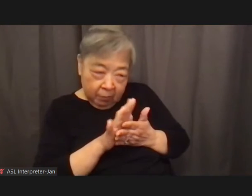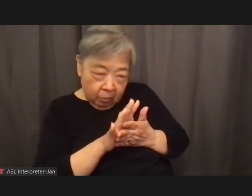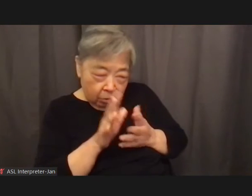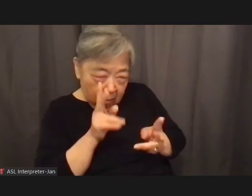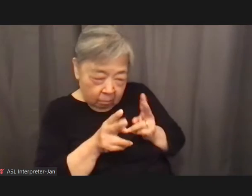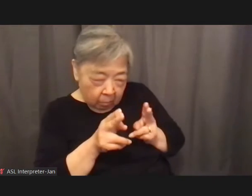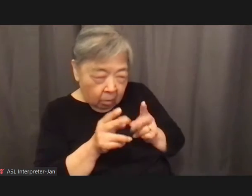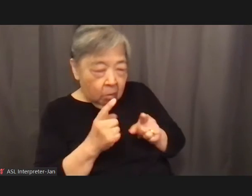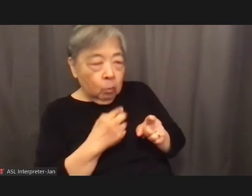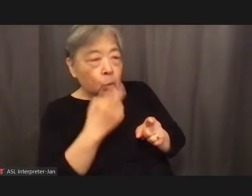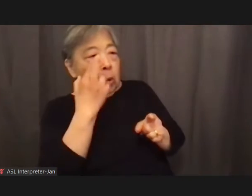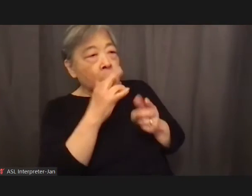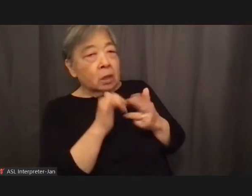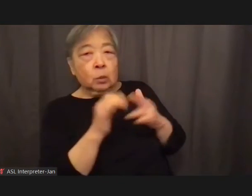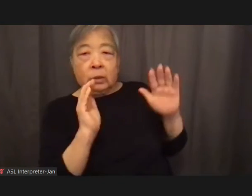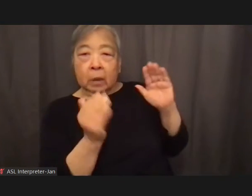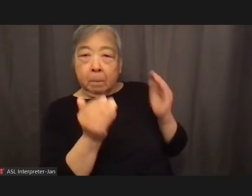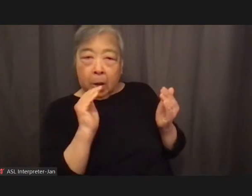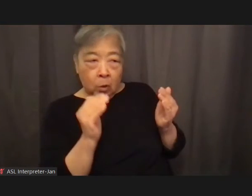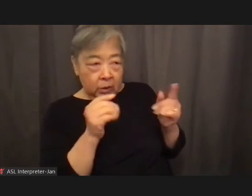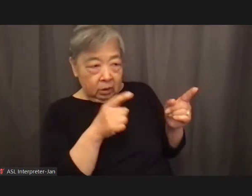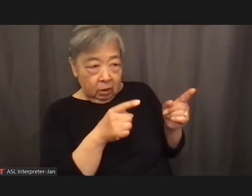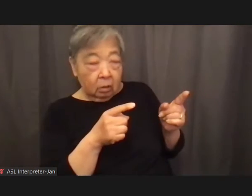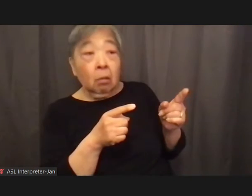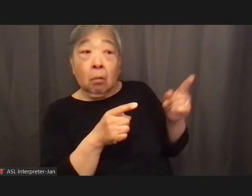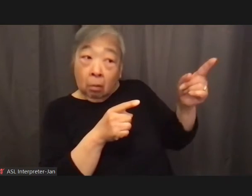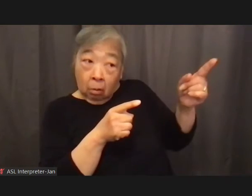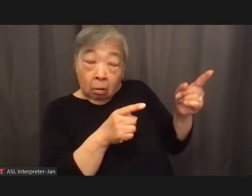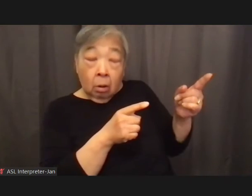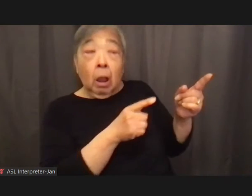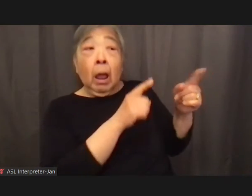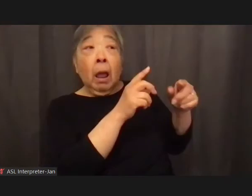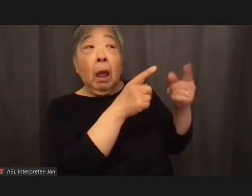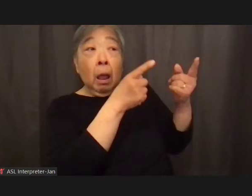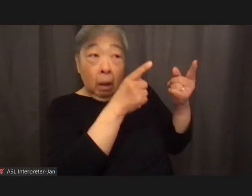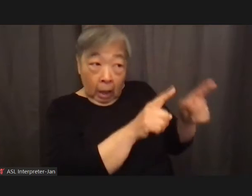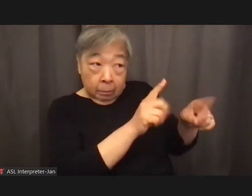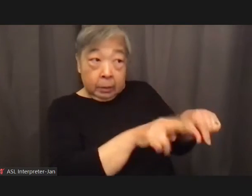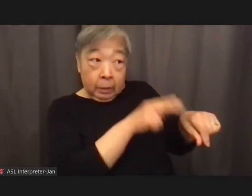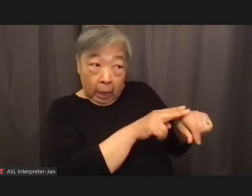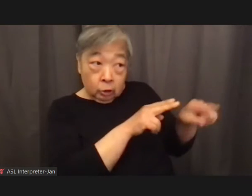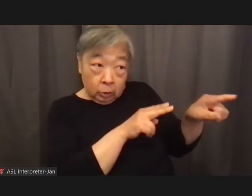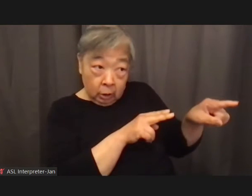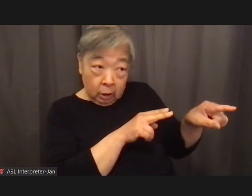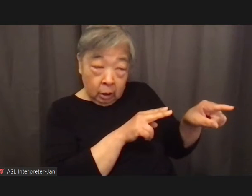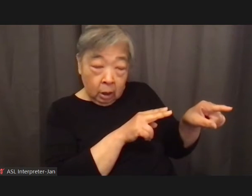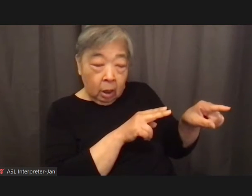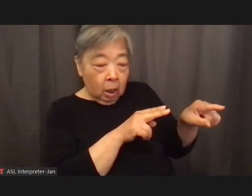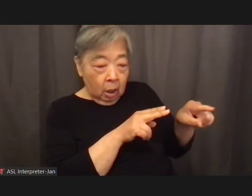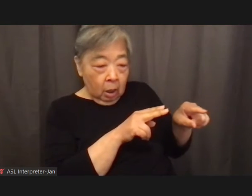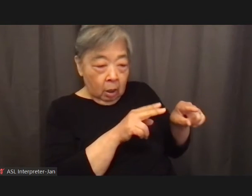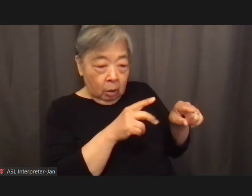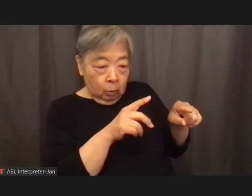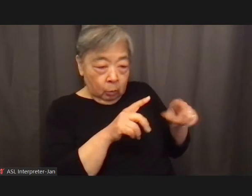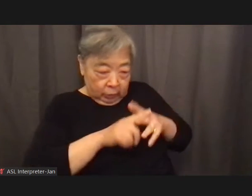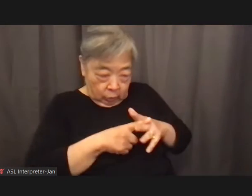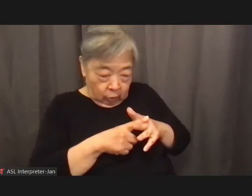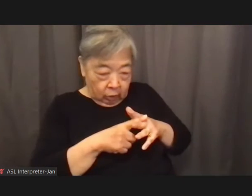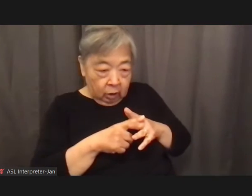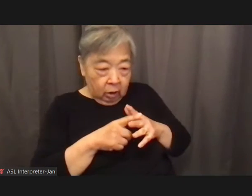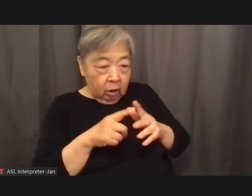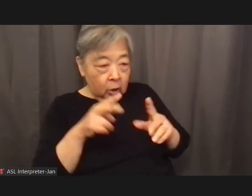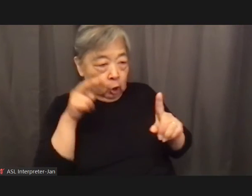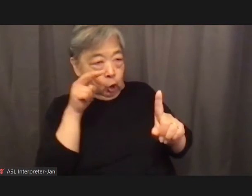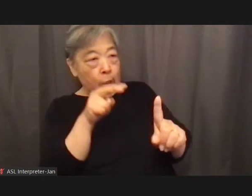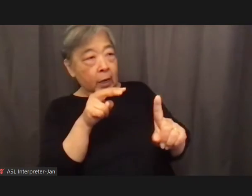counterpoint because it was naturally happening, but then we had we started with the outside of the village, came